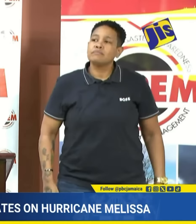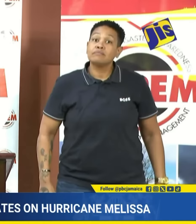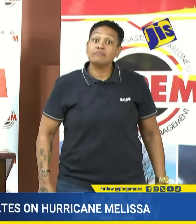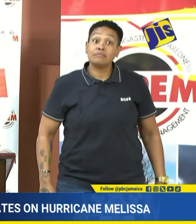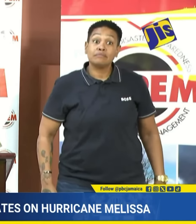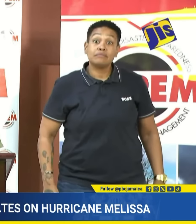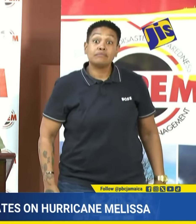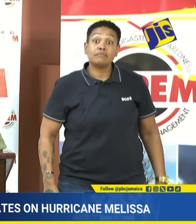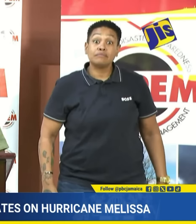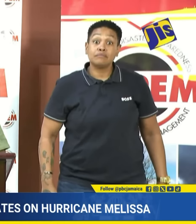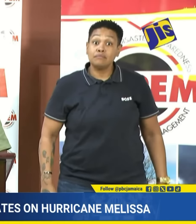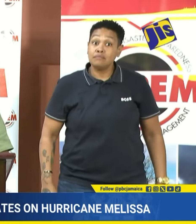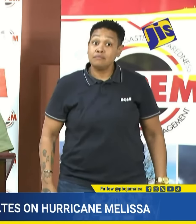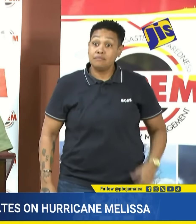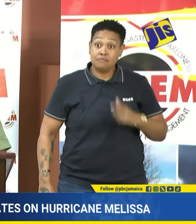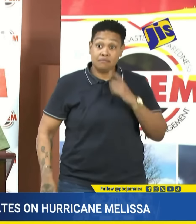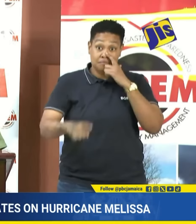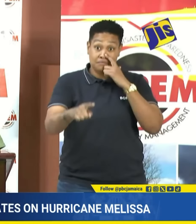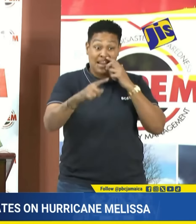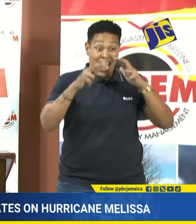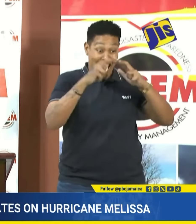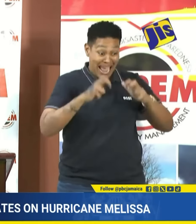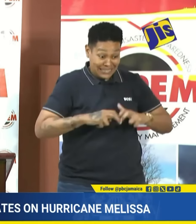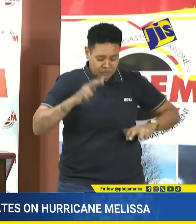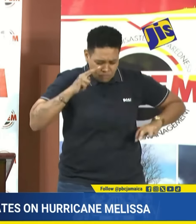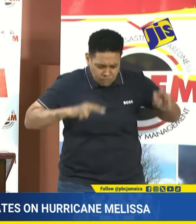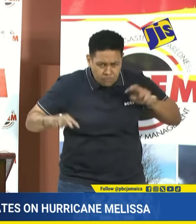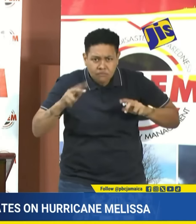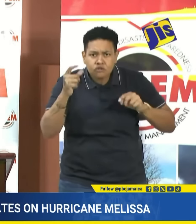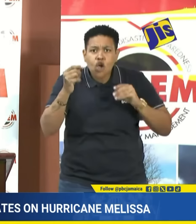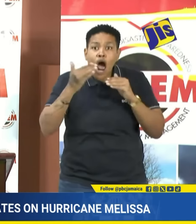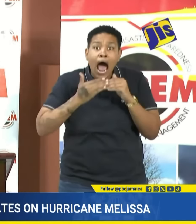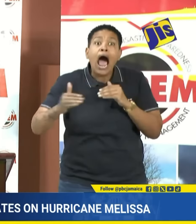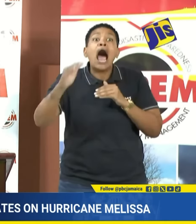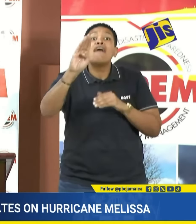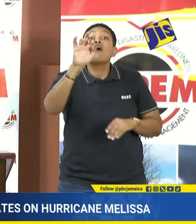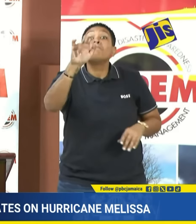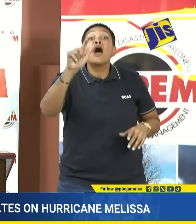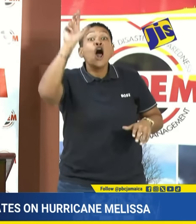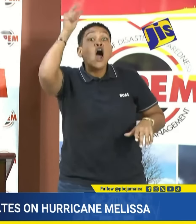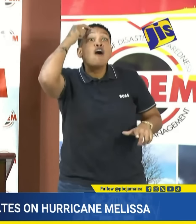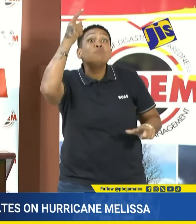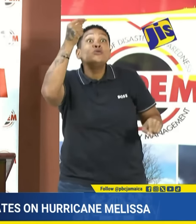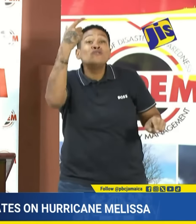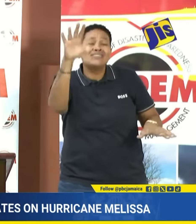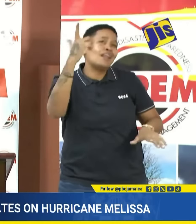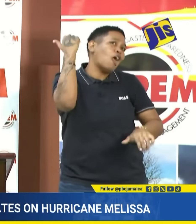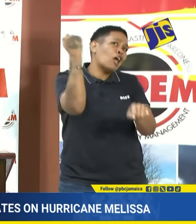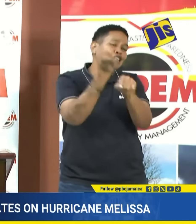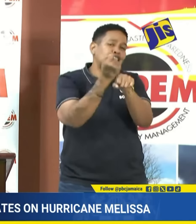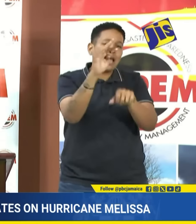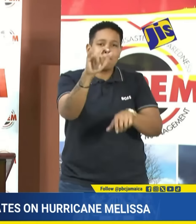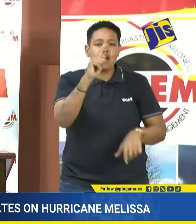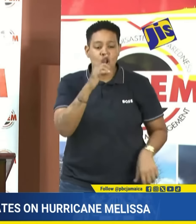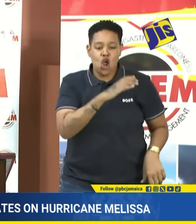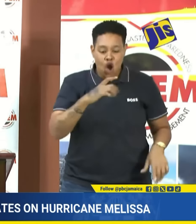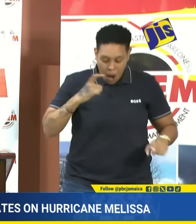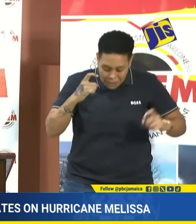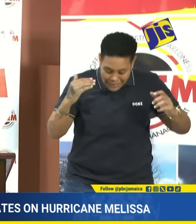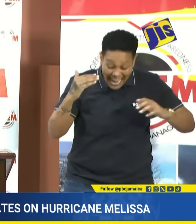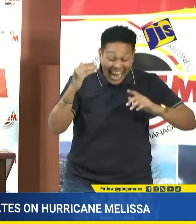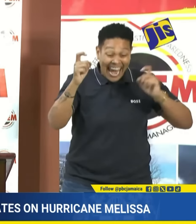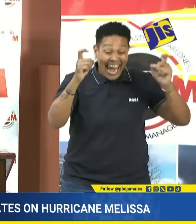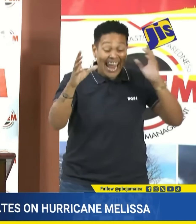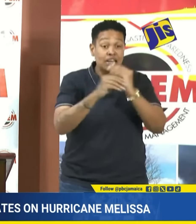based on the assessment that was done by the government after Beryl, the committee headed